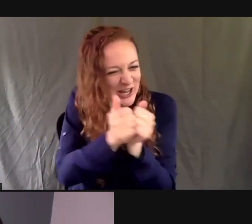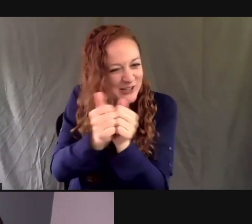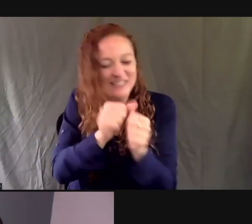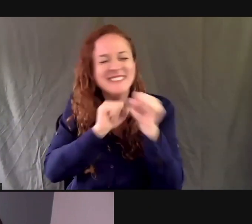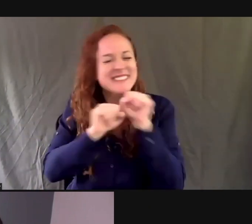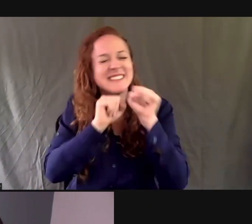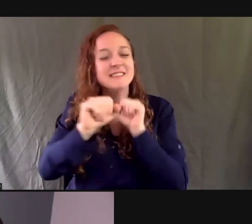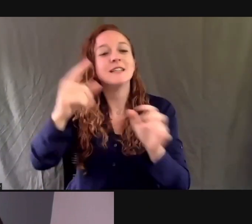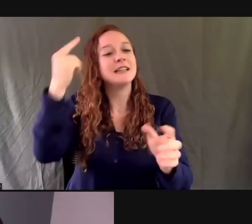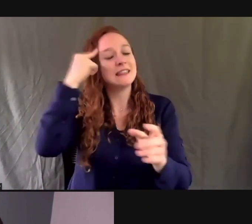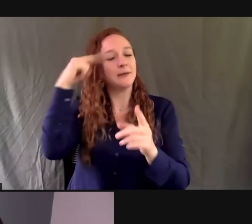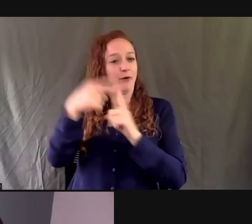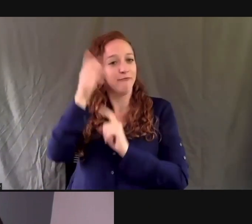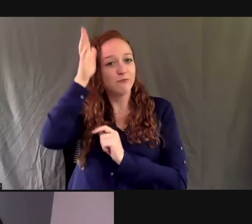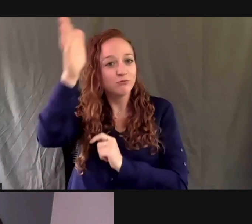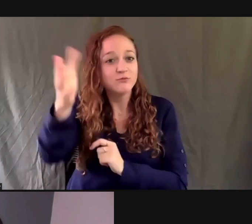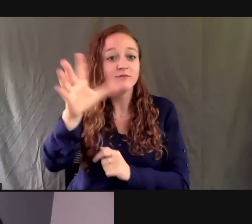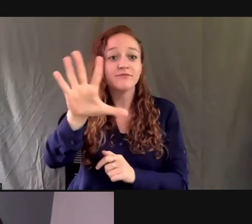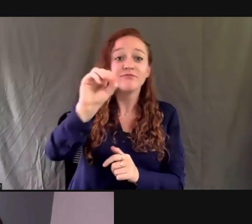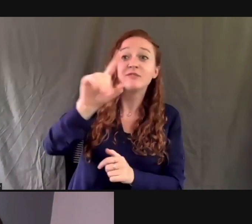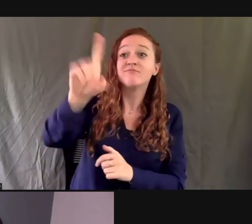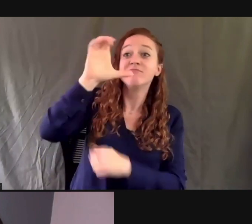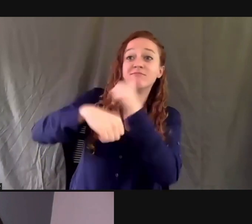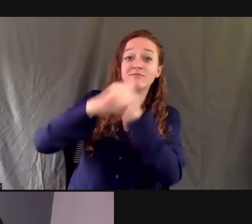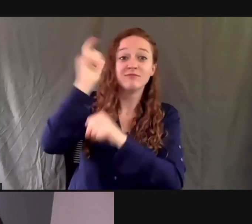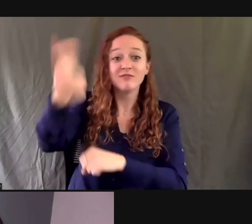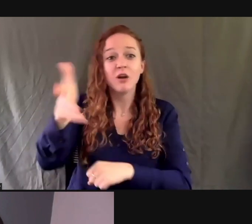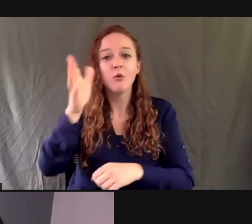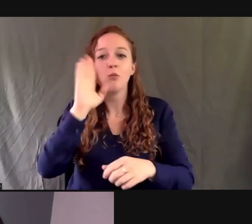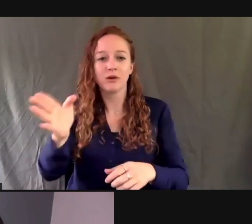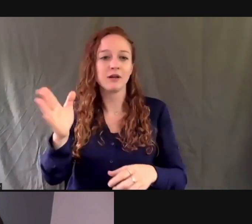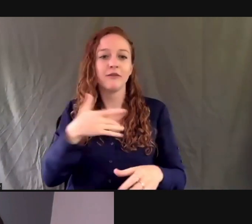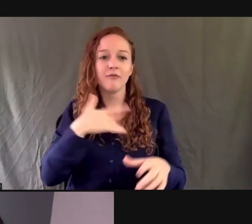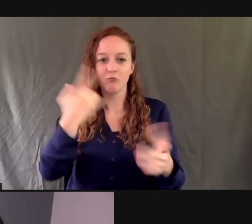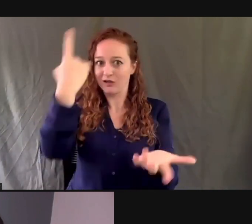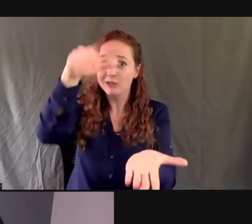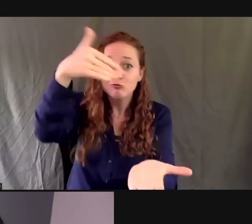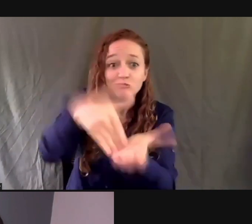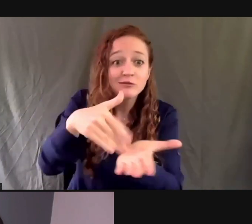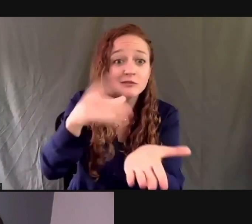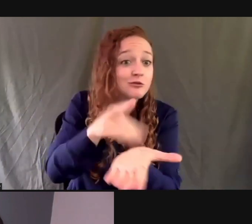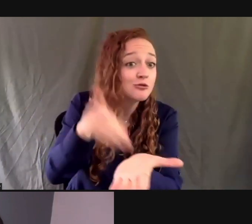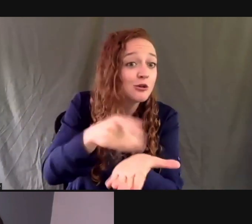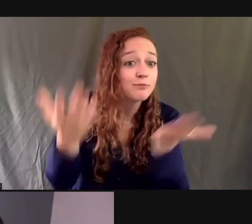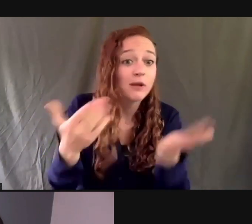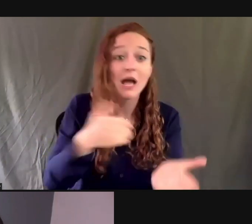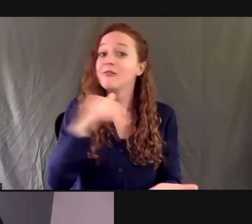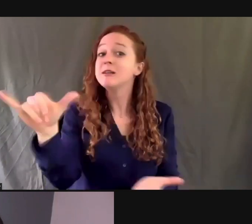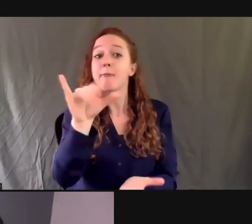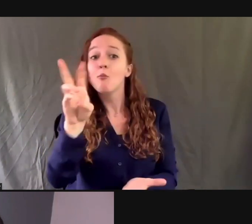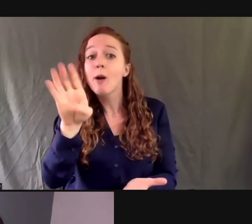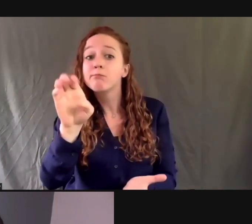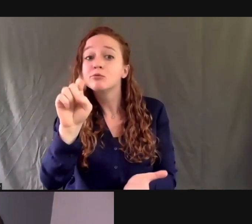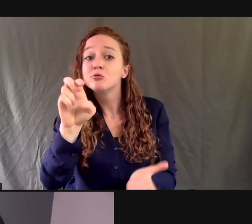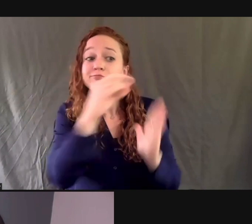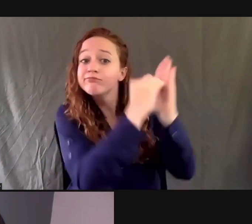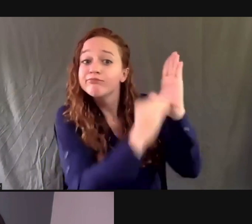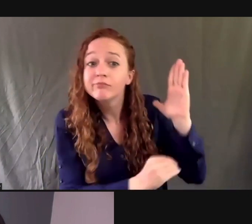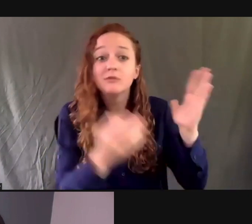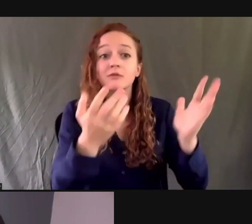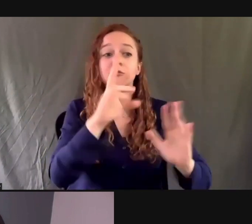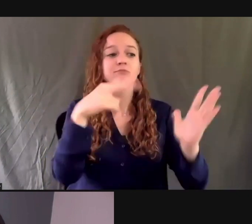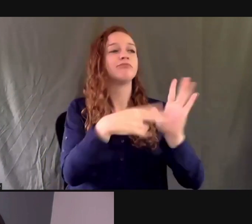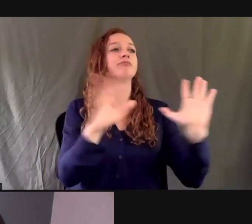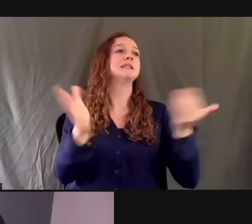that information, that will help limit what pool that you can find is credible. Yeah, there's a lot of ASL dictionaries,